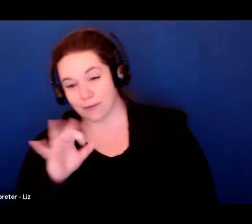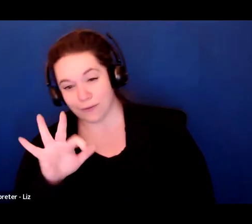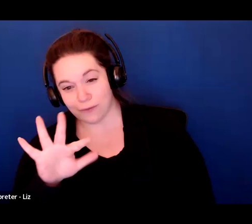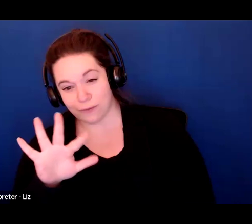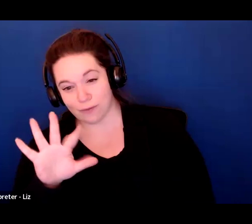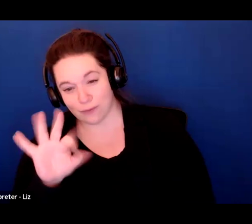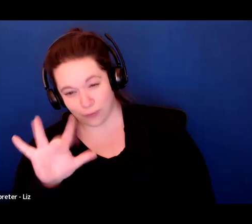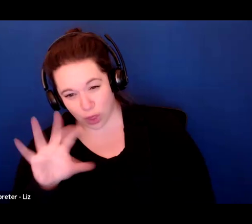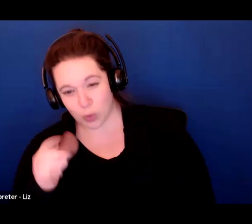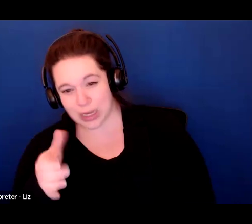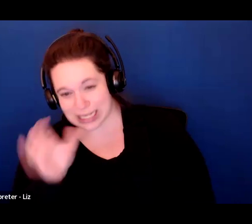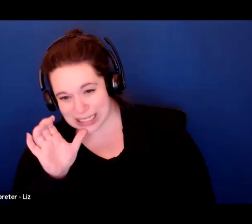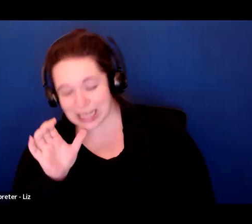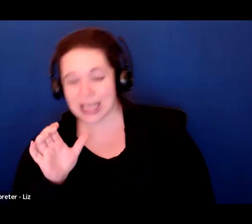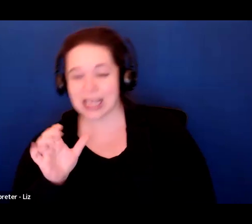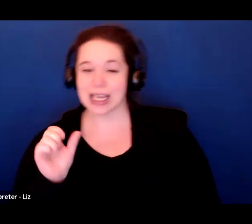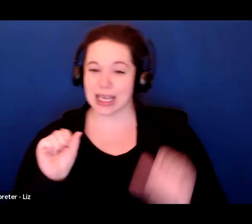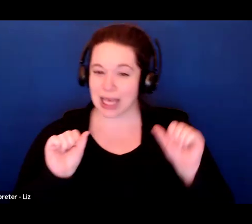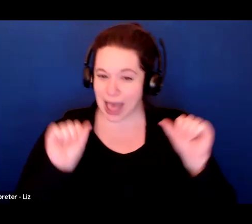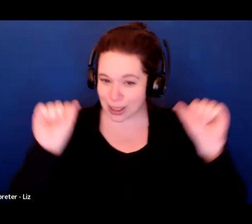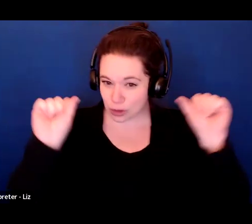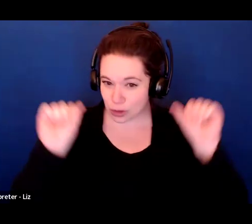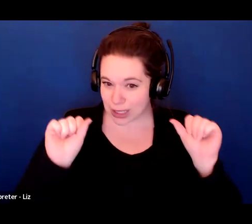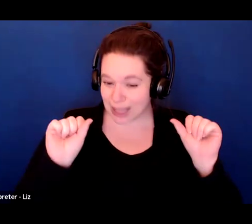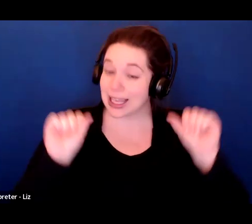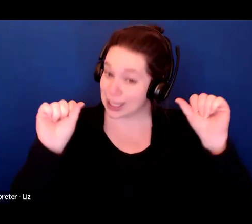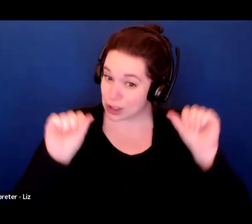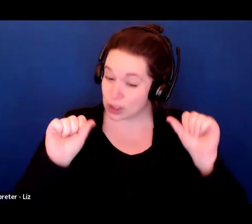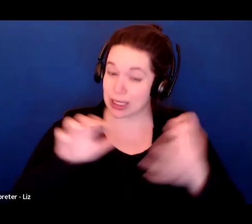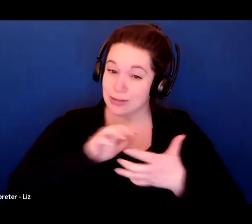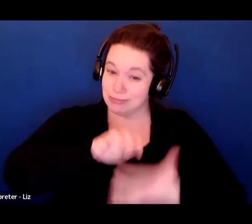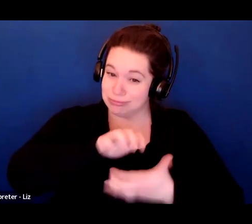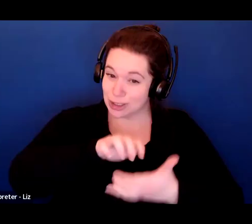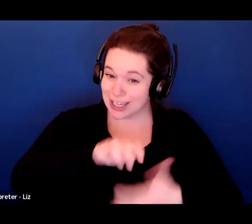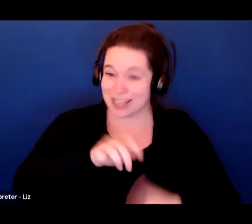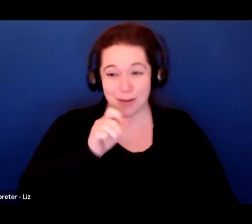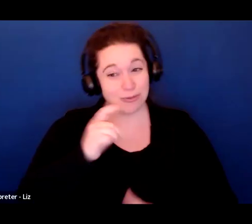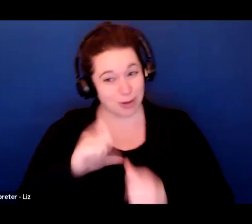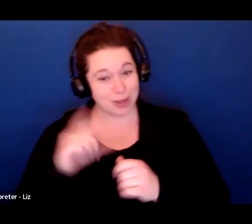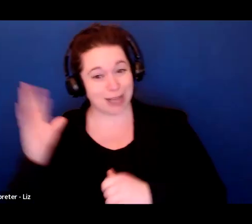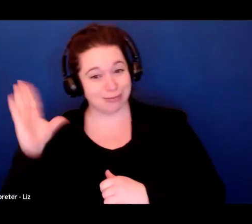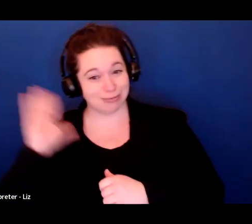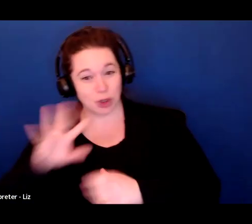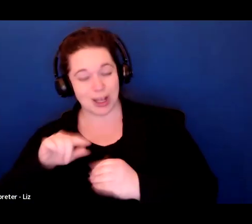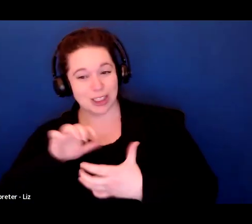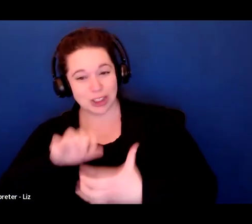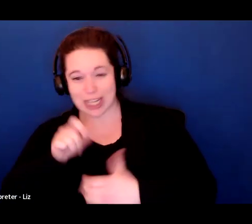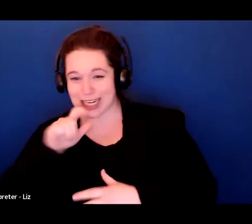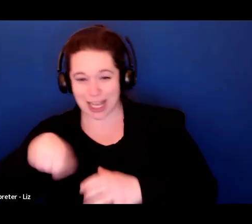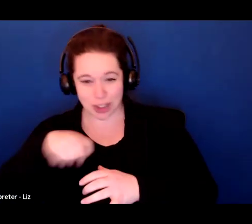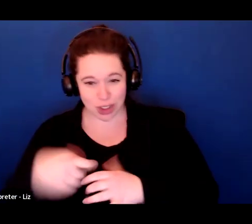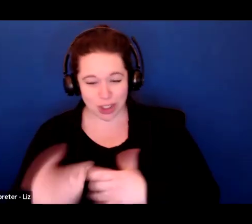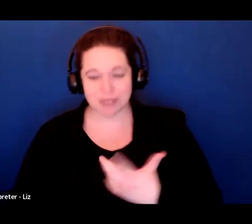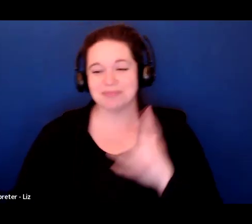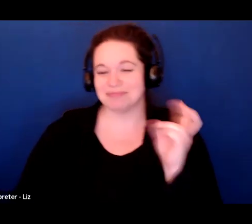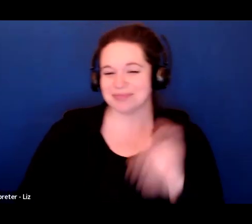exercise, and exercise helps that bowel shake and not stir. Um, uh, Different